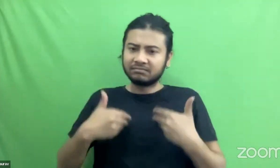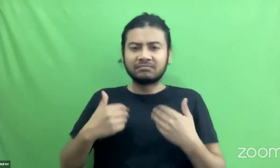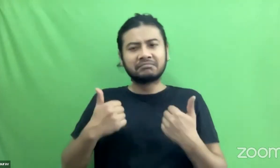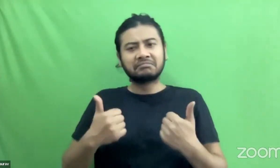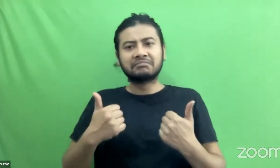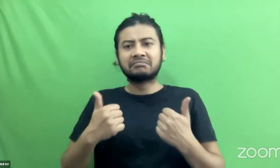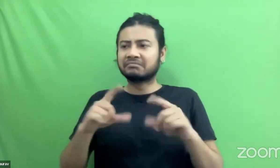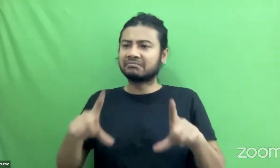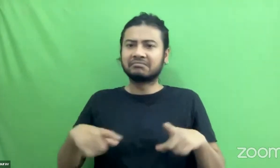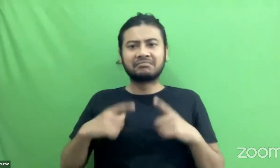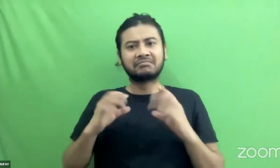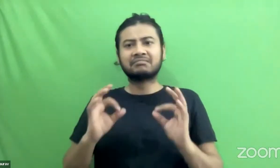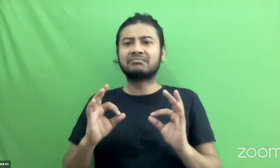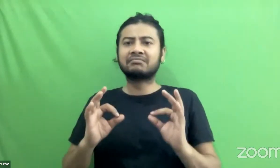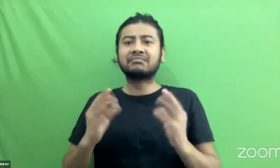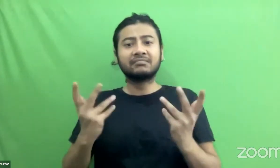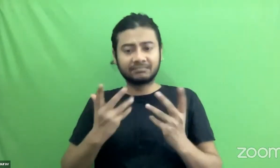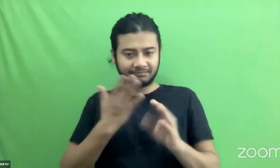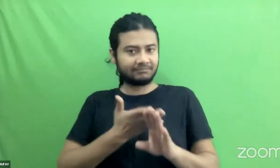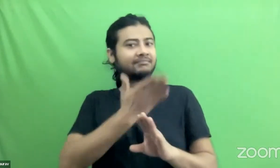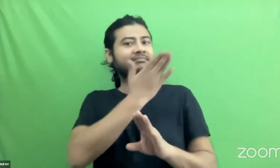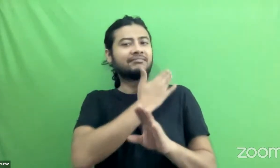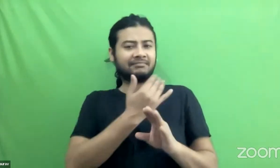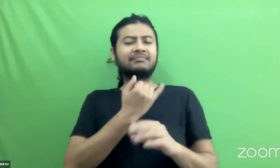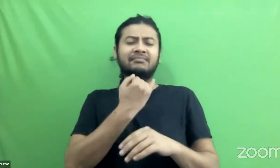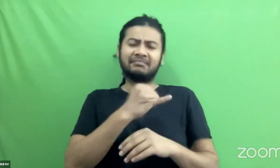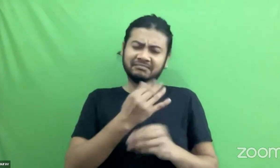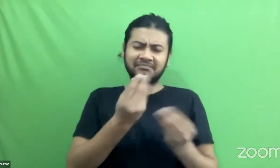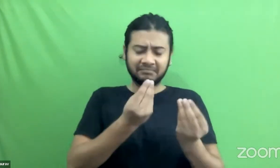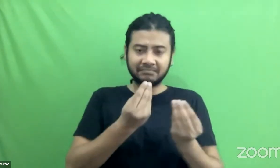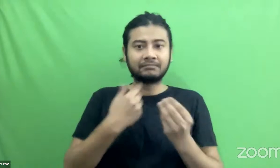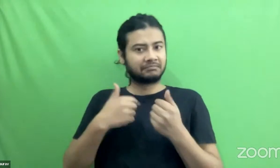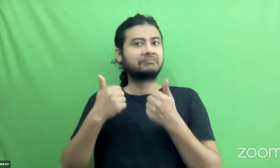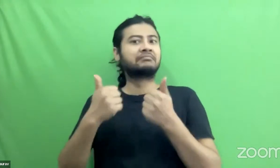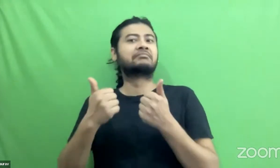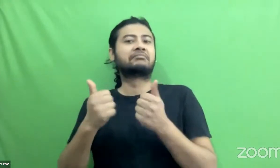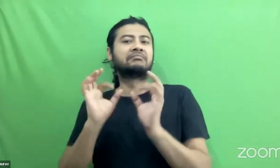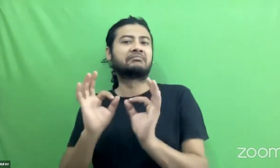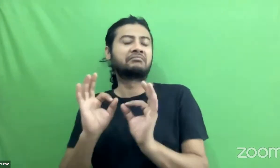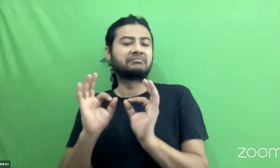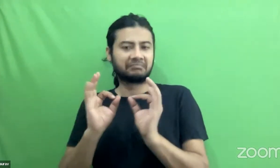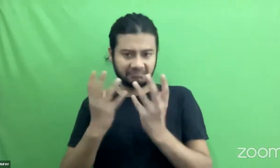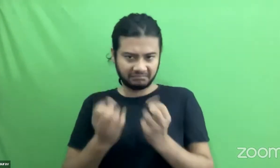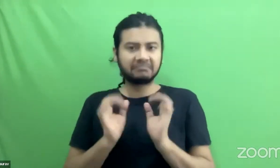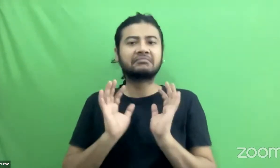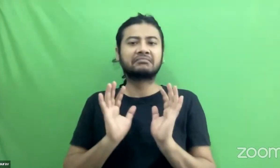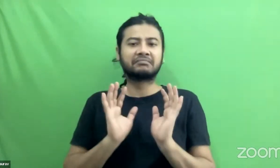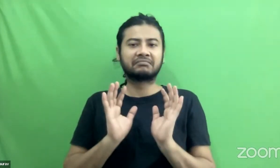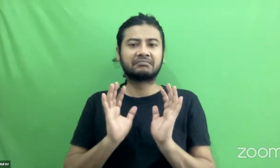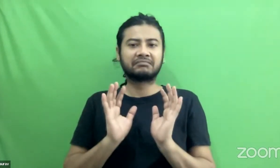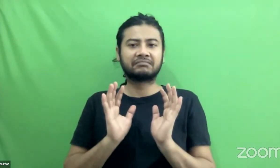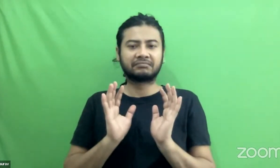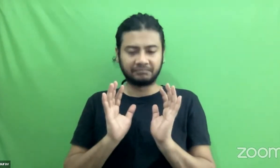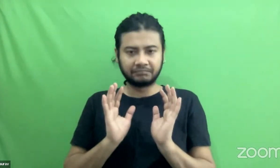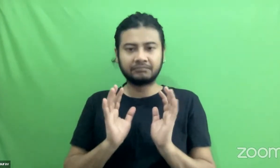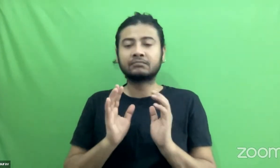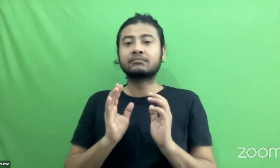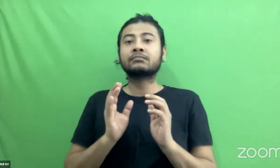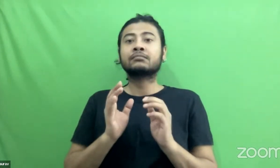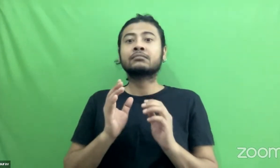I have done something, that's why, I'm getting this bad reaction. So when it happens like this, our heart becomes